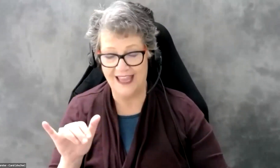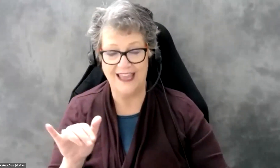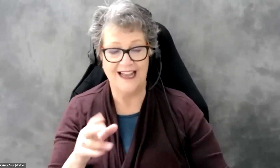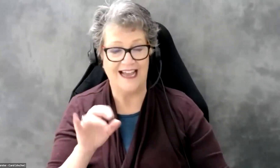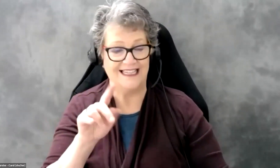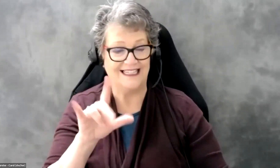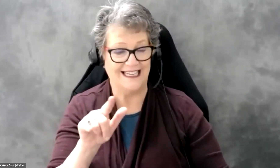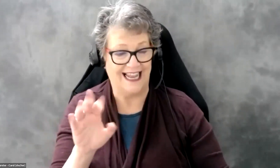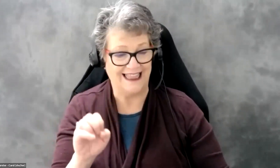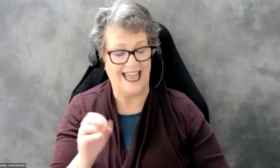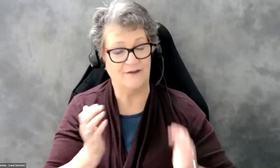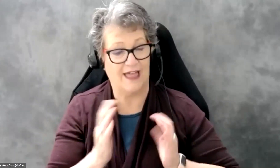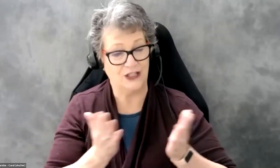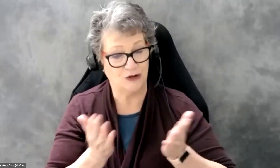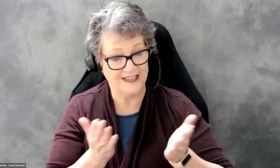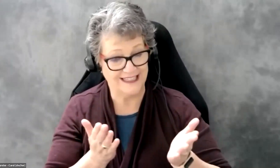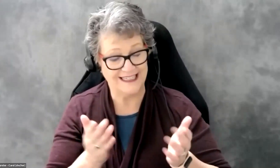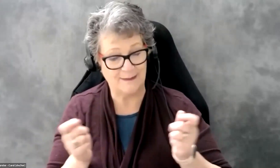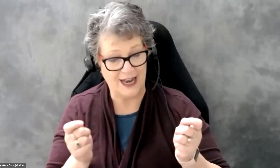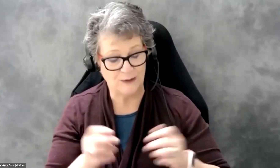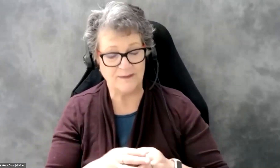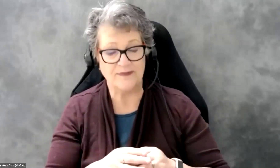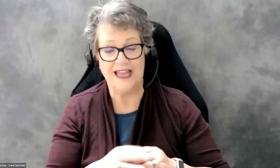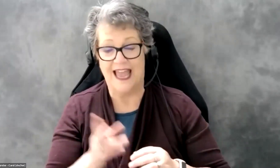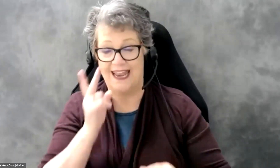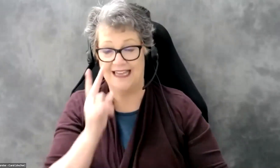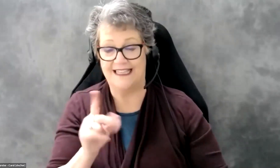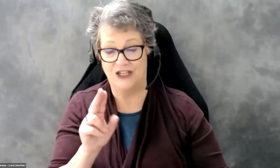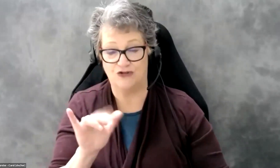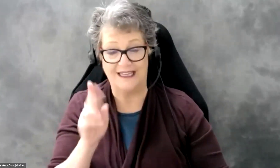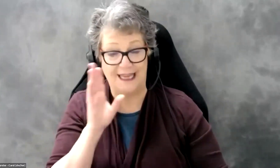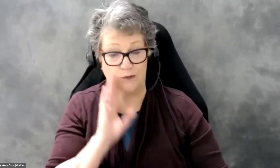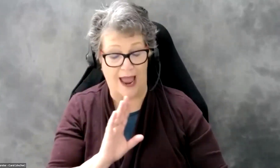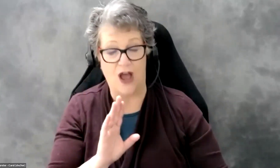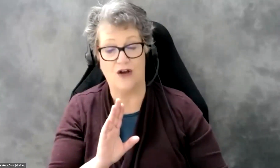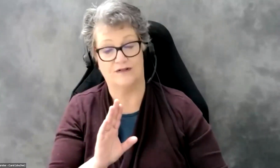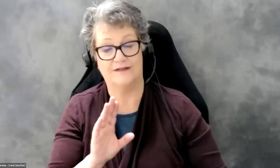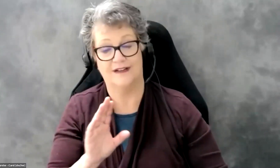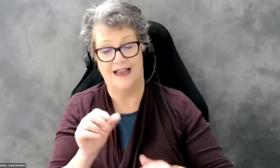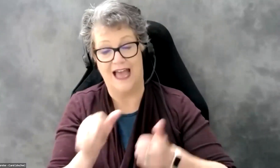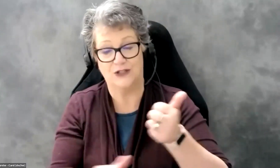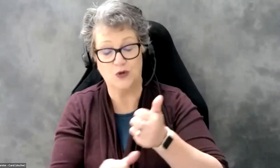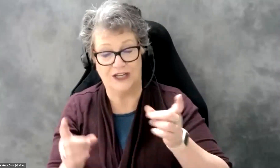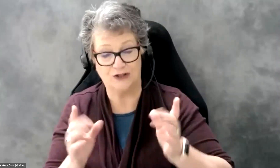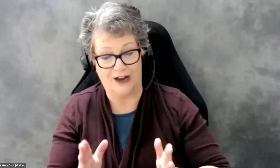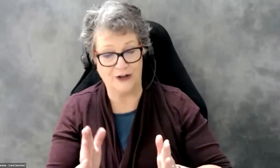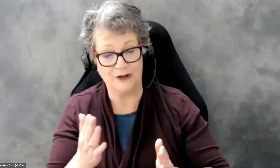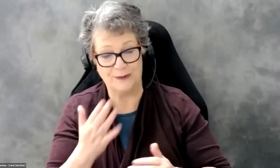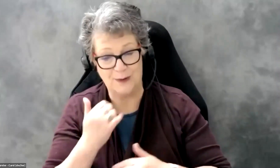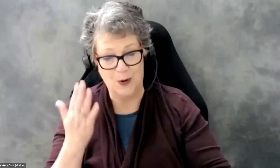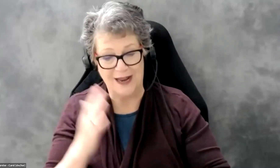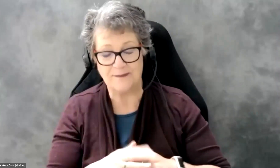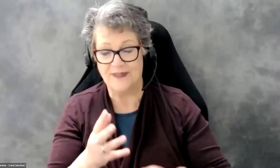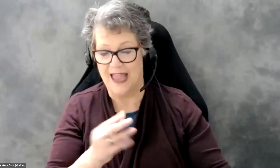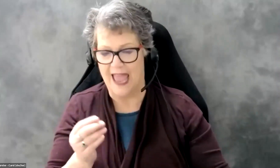Cindy Lay from Client Services Management, and I see Tracy Brown, Associate Client Services Director. Good morning, Tracy.